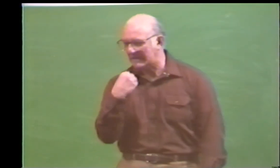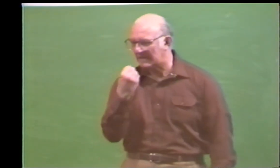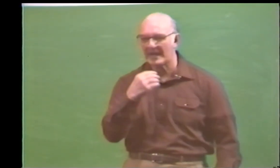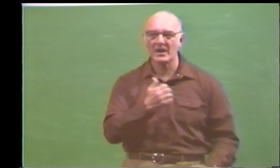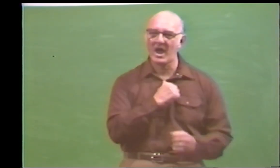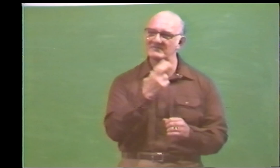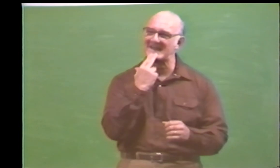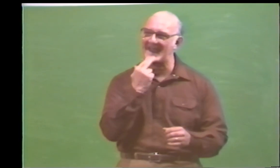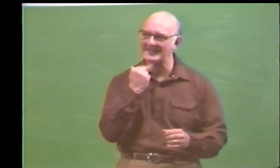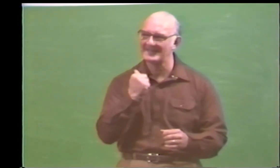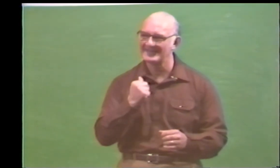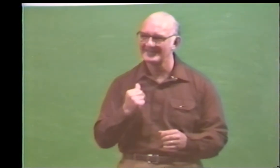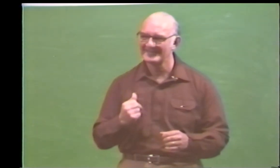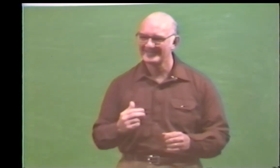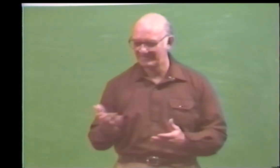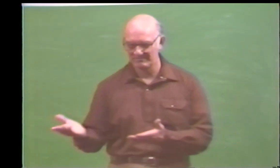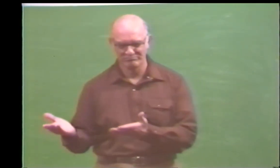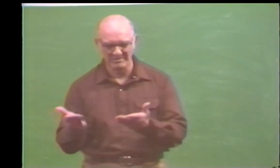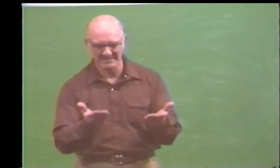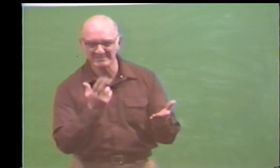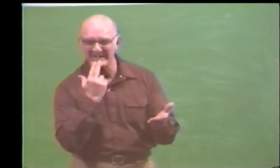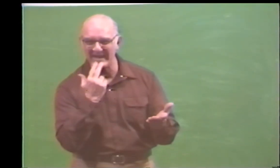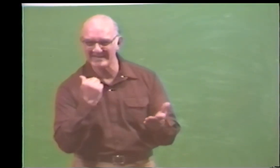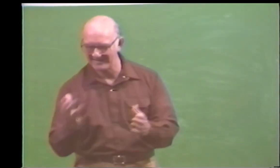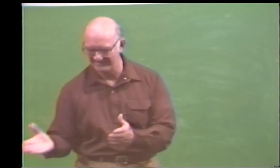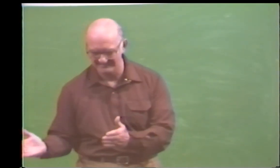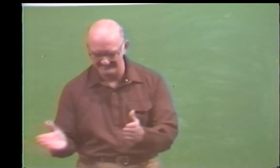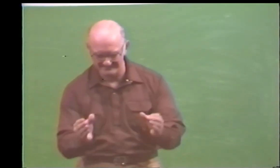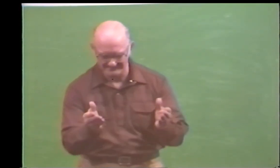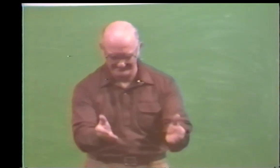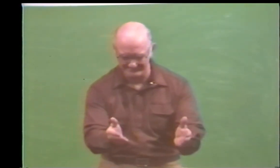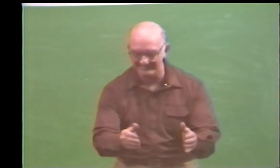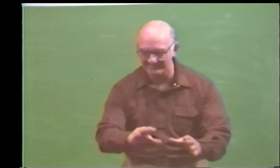And he loves candy. And he brings him candy.